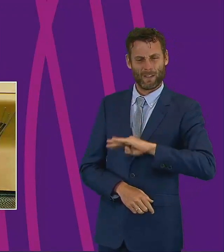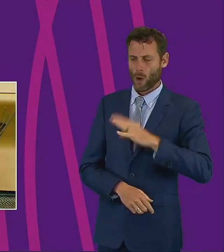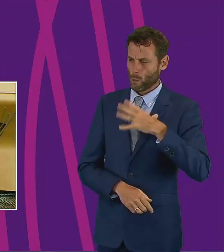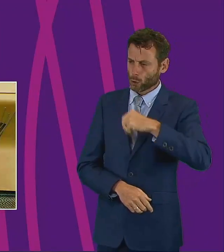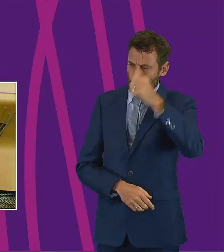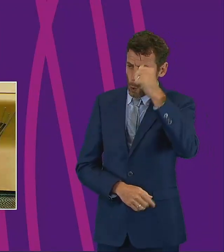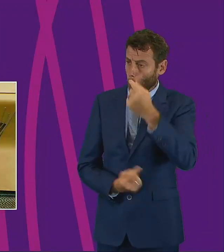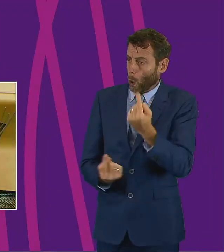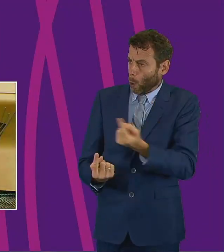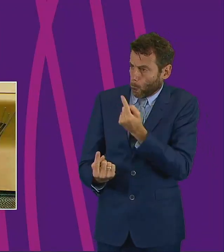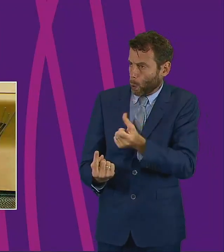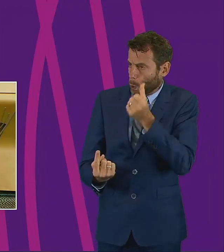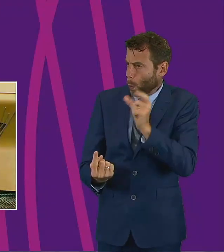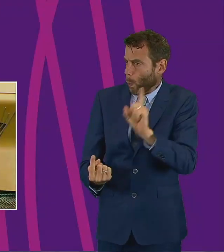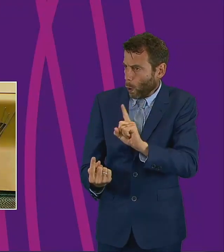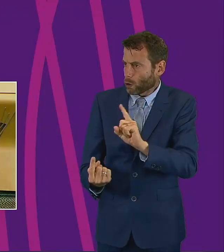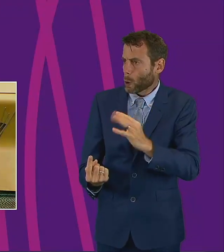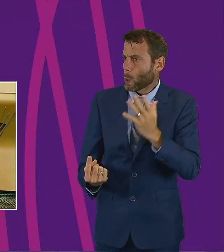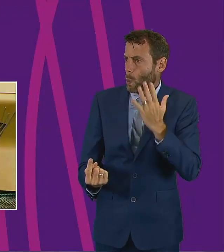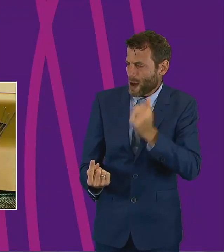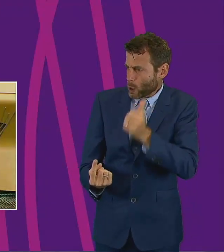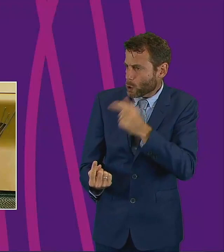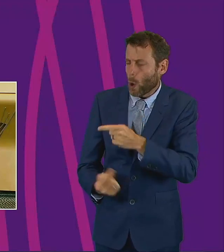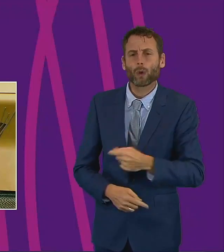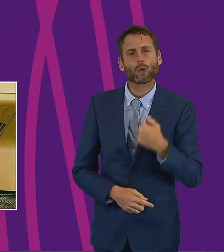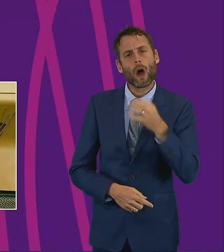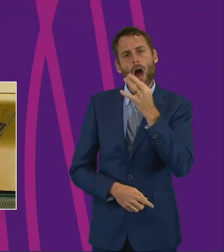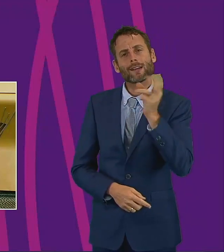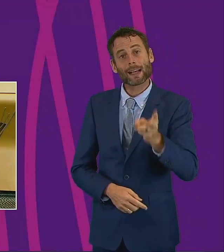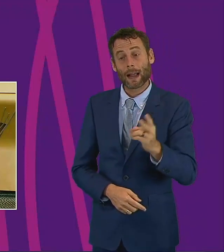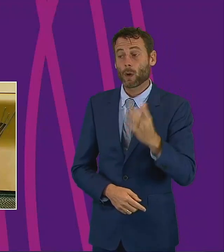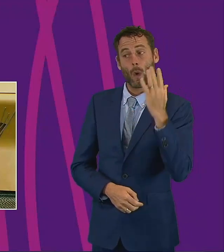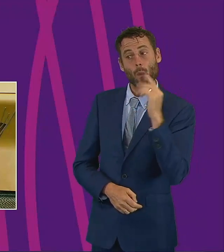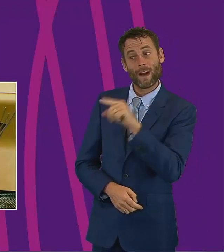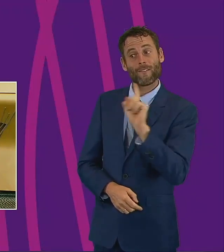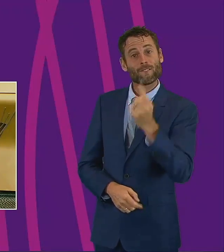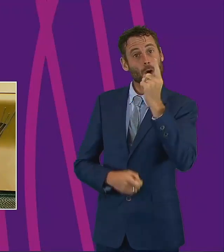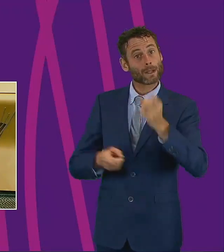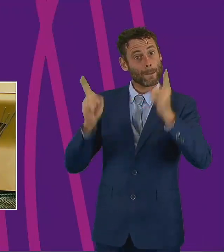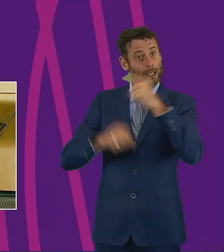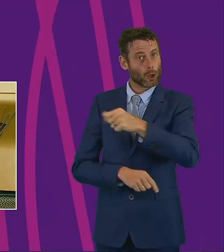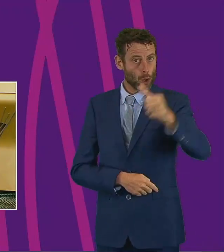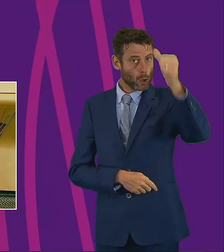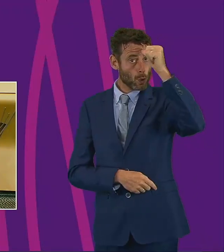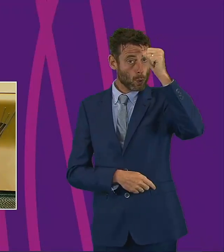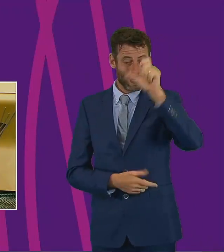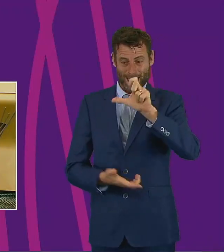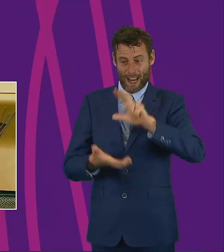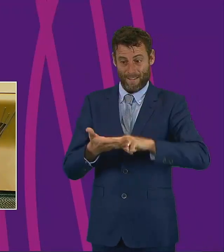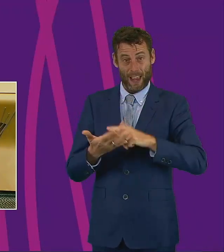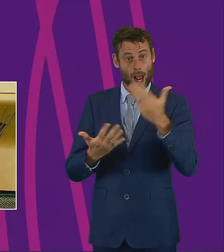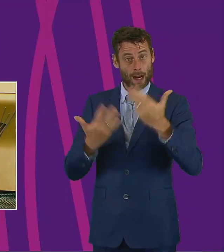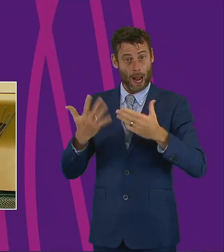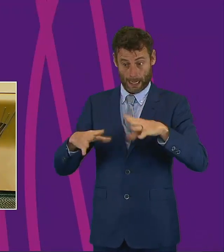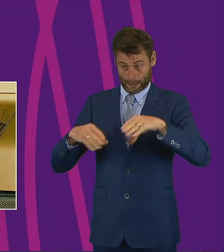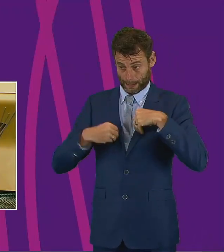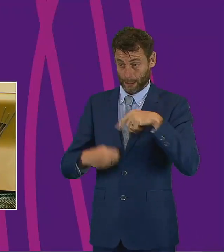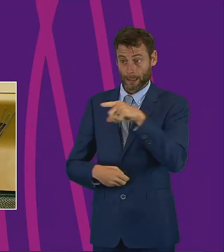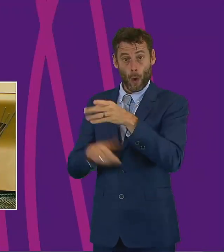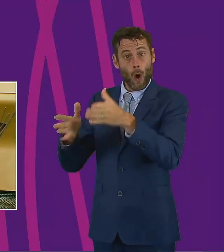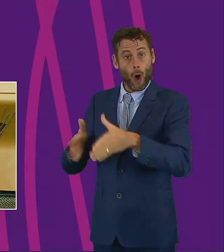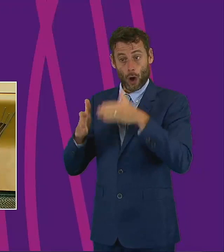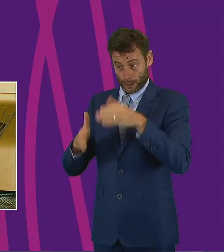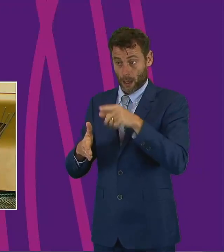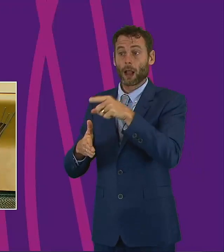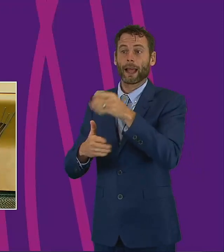when. So let me ask again. When was the First Minister first informed that COVID-positive patients had been transferred into care